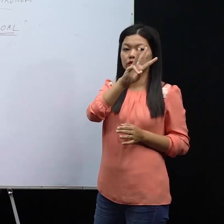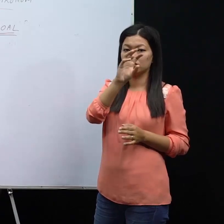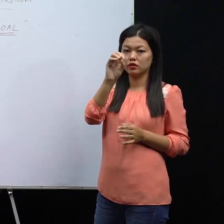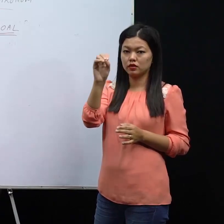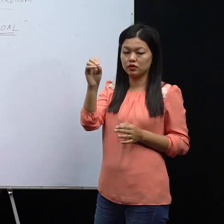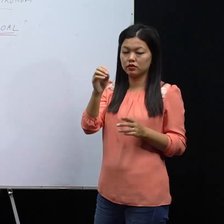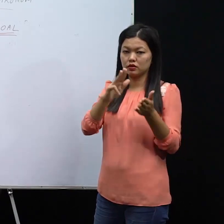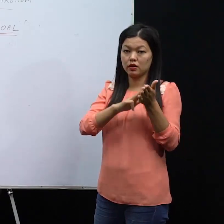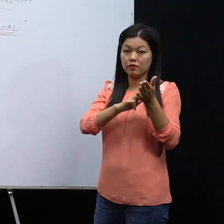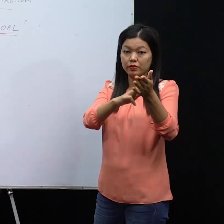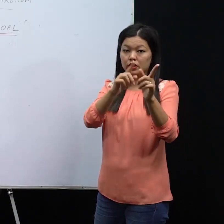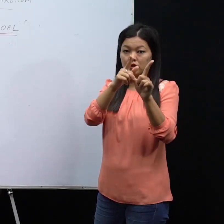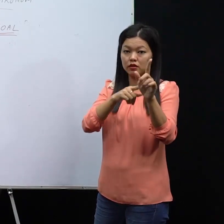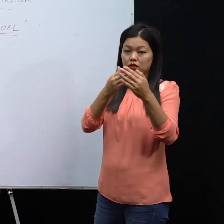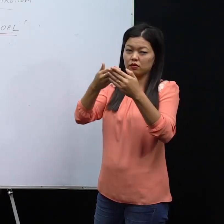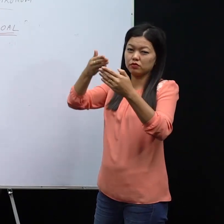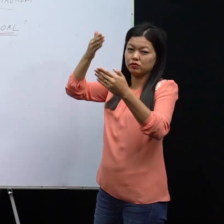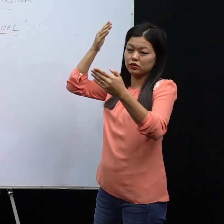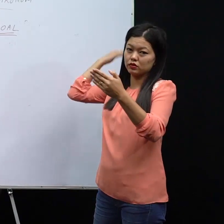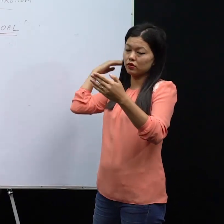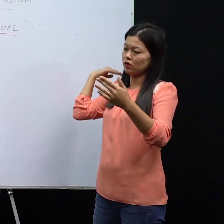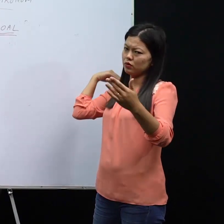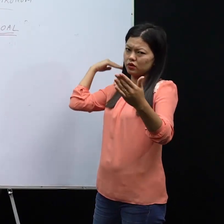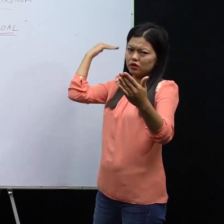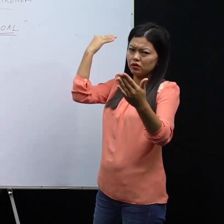dense forest, okay?